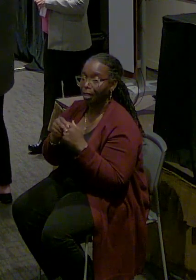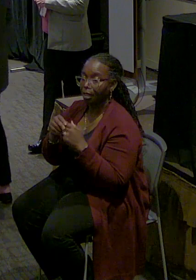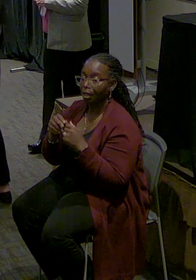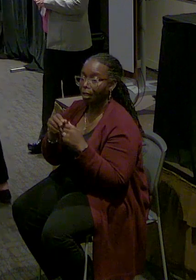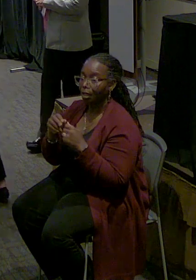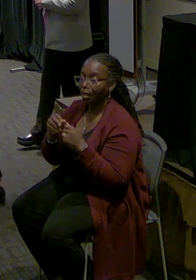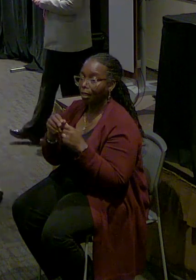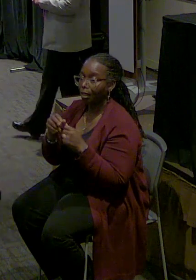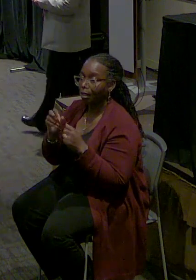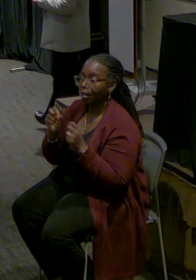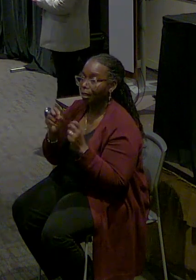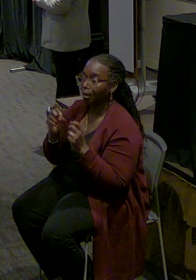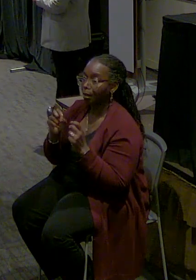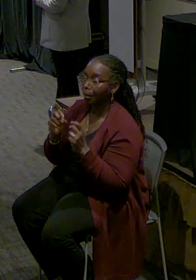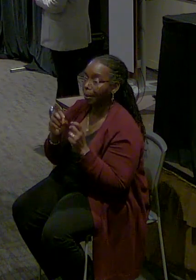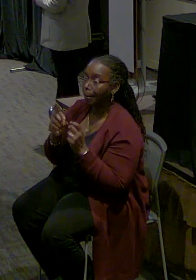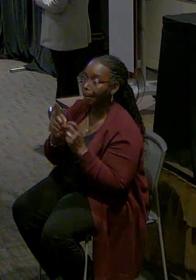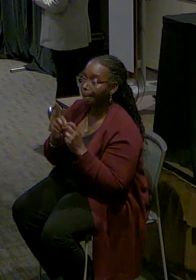right?